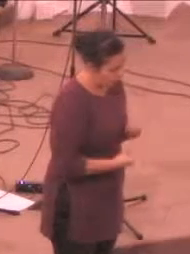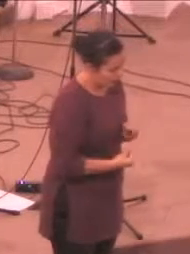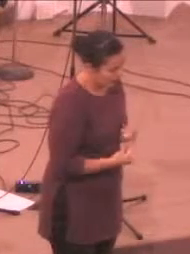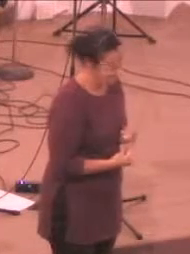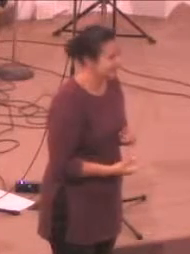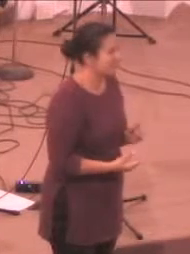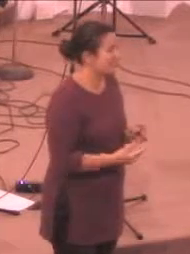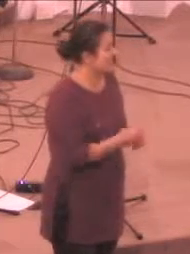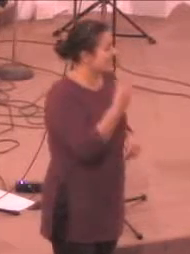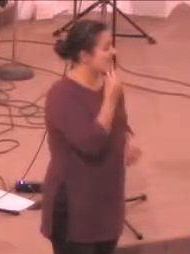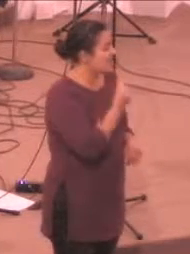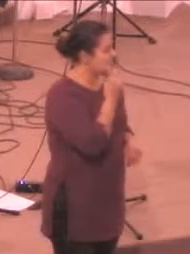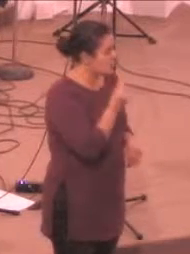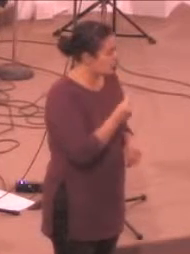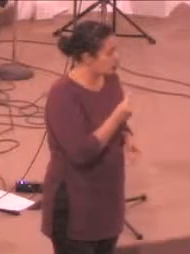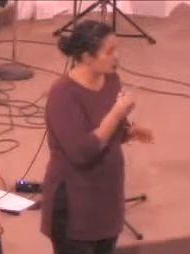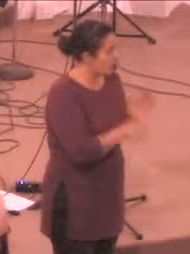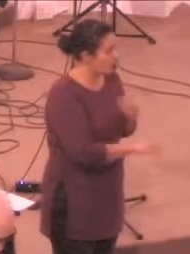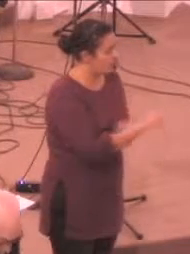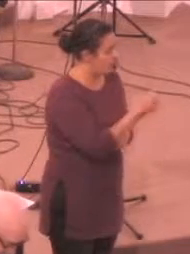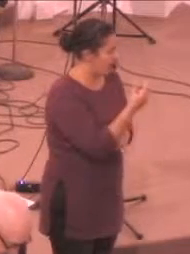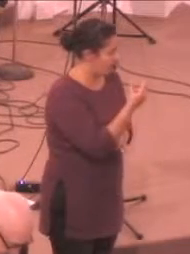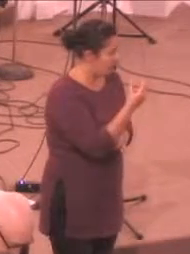Hebrews 12.